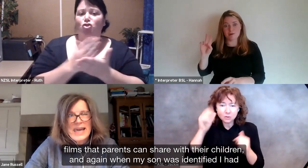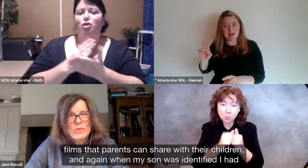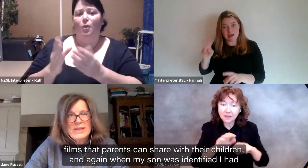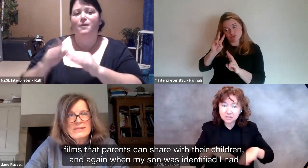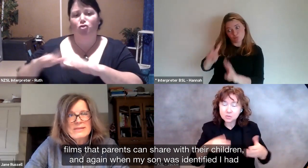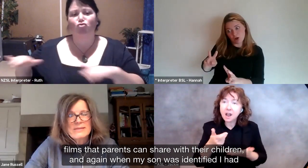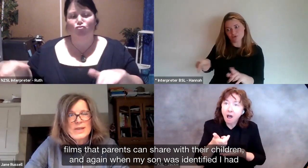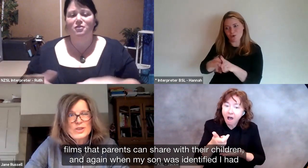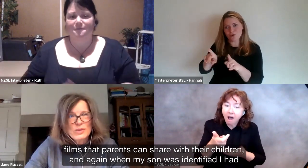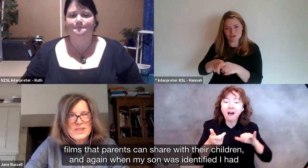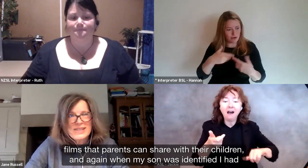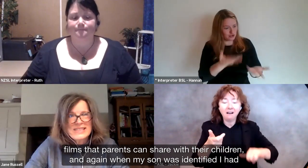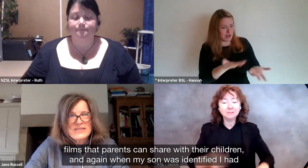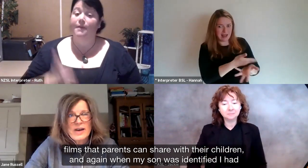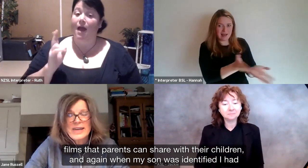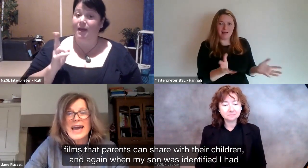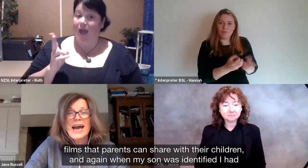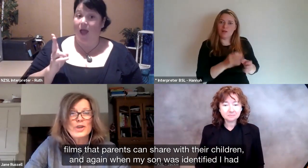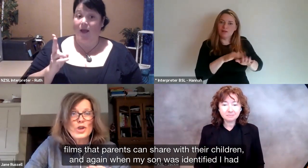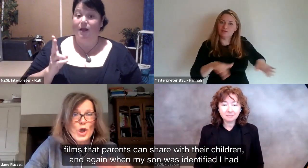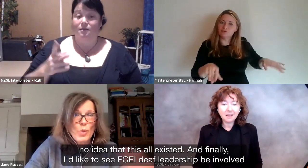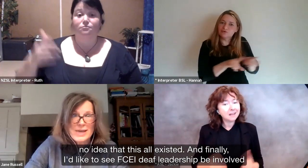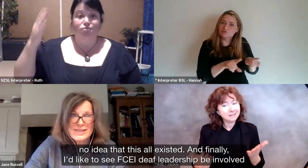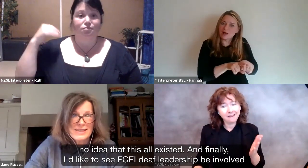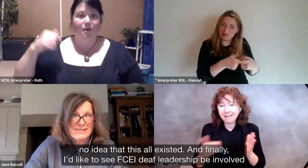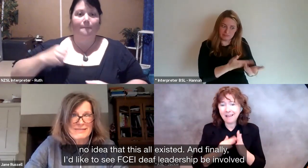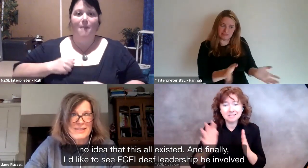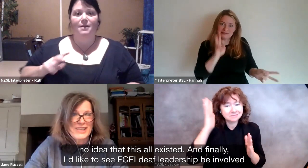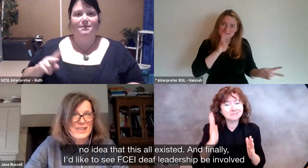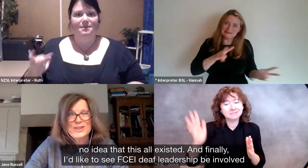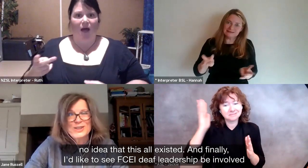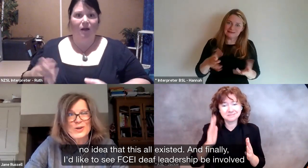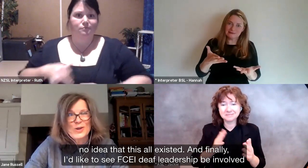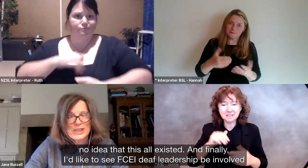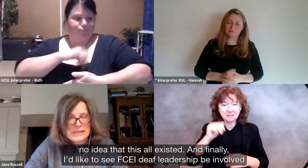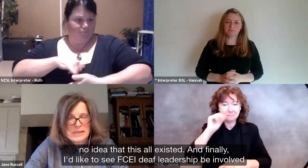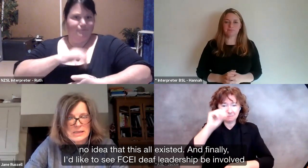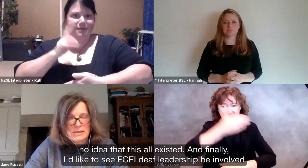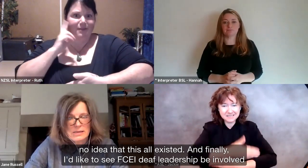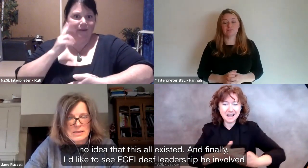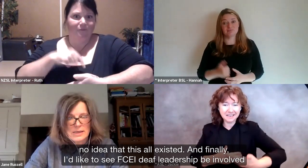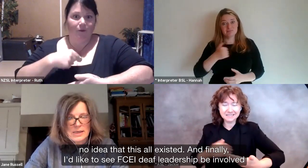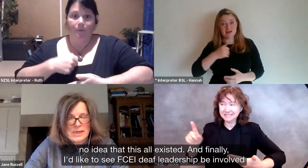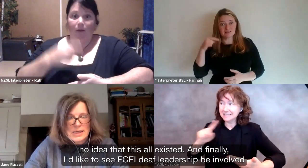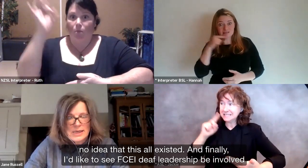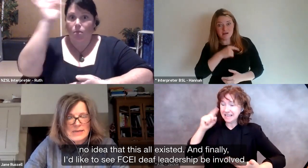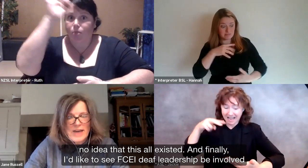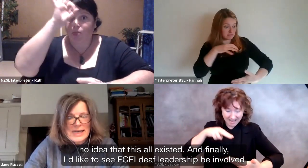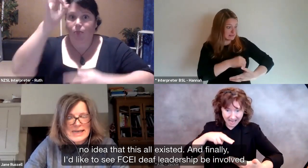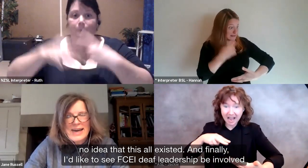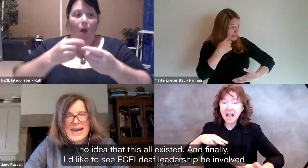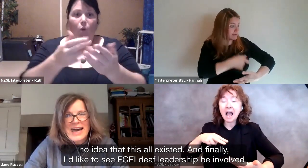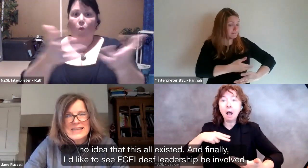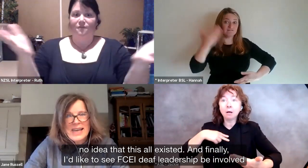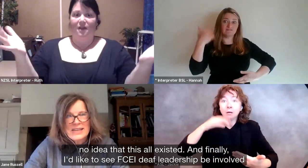And again, when my son was identified, I had no idea that this all existed. And